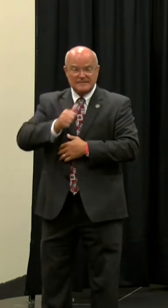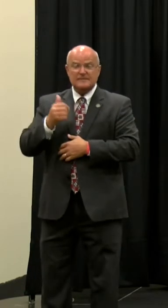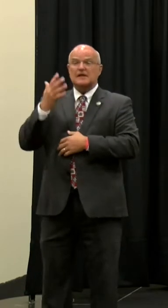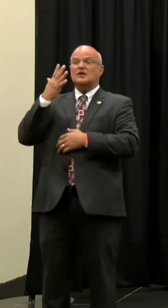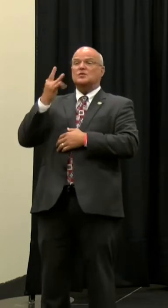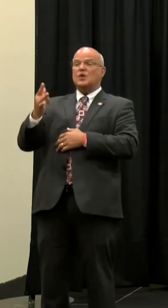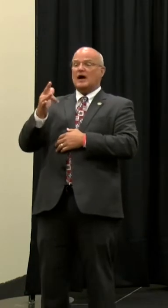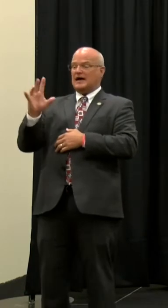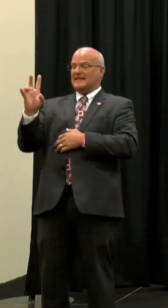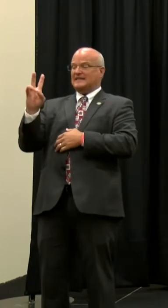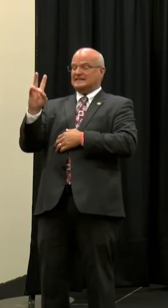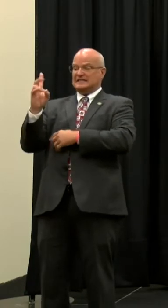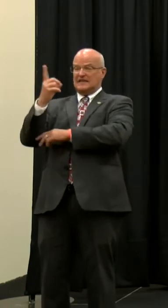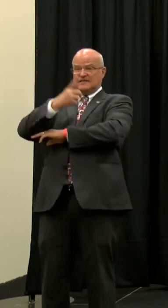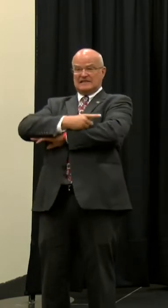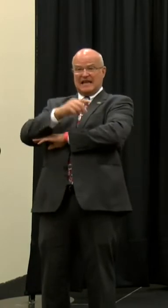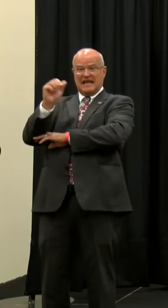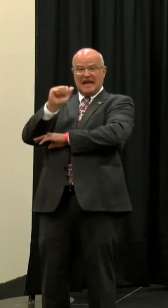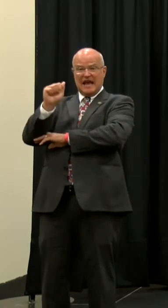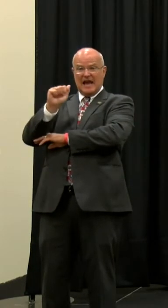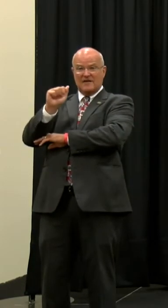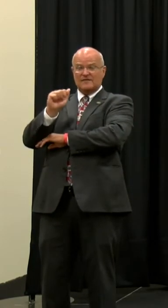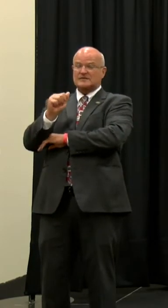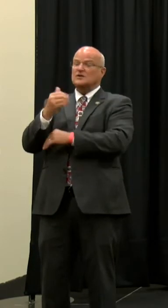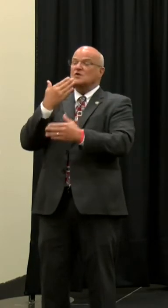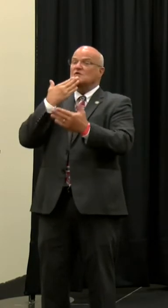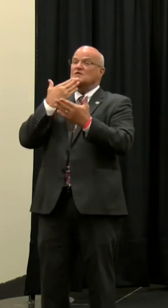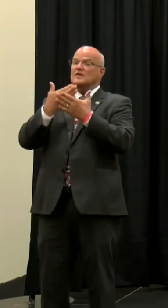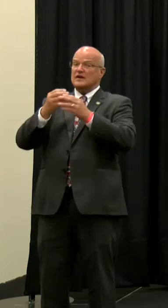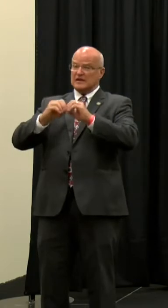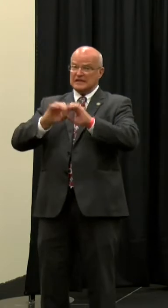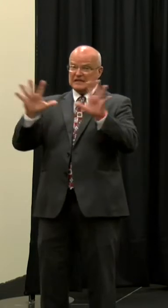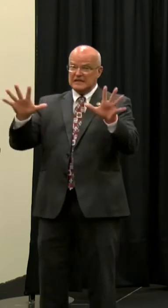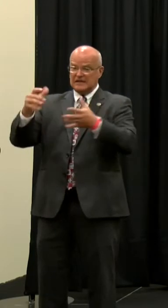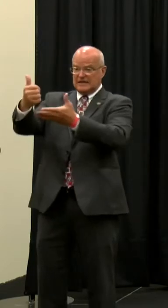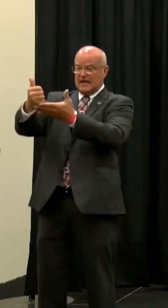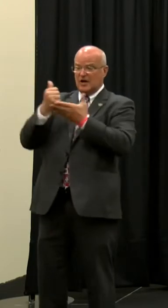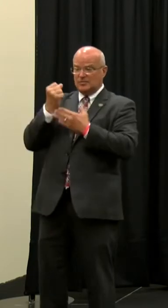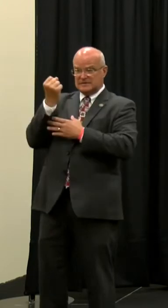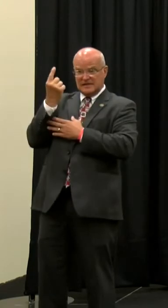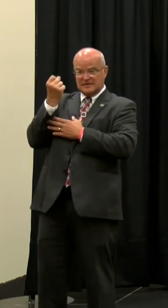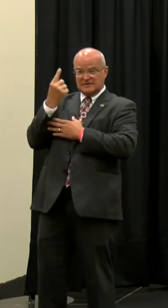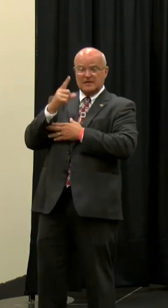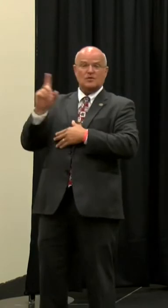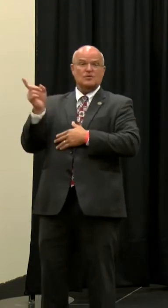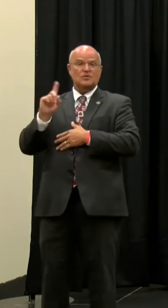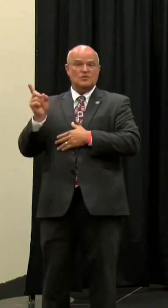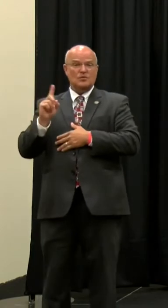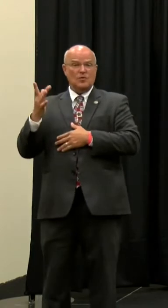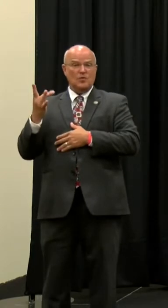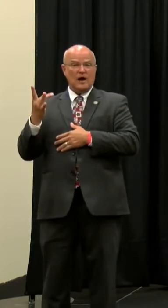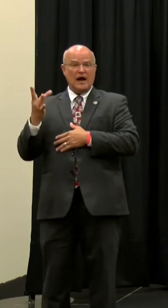that 7-day rolling average is the most instructive in terms of where we are, because